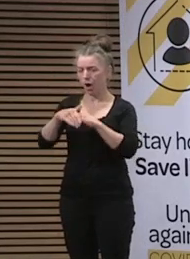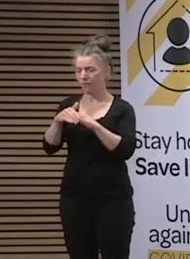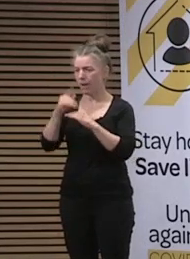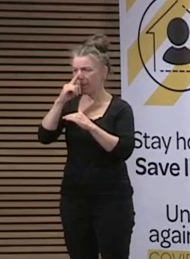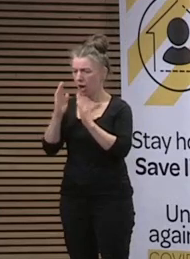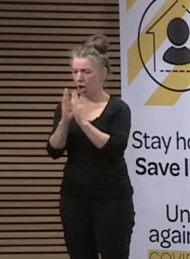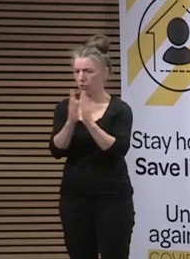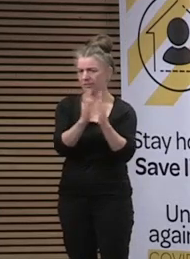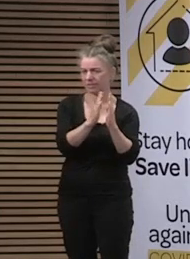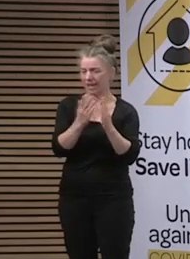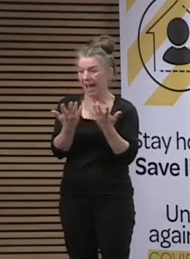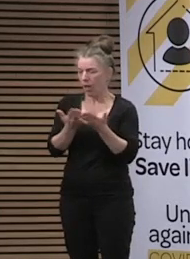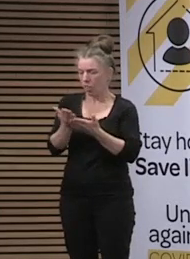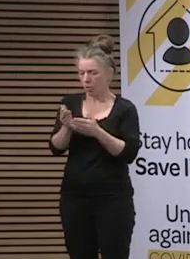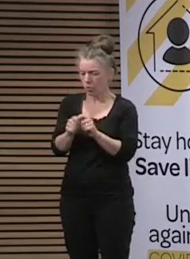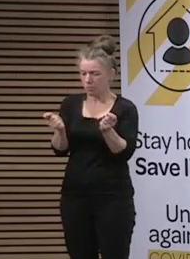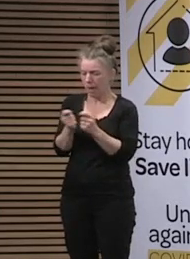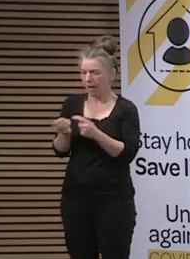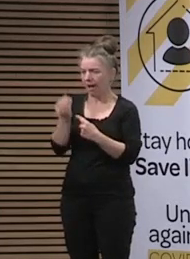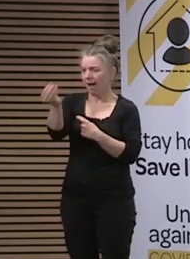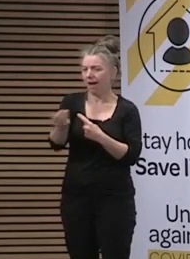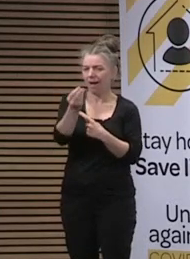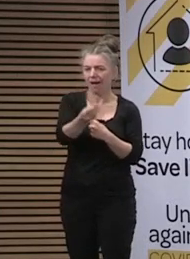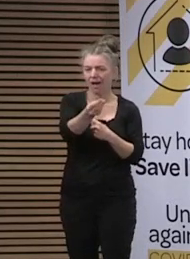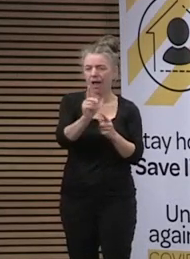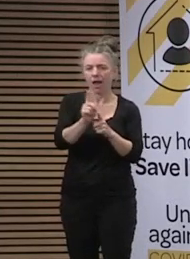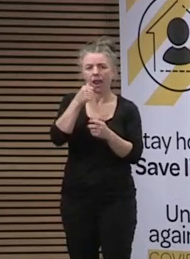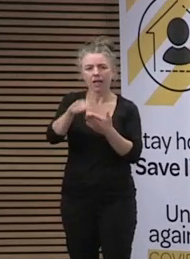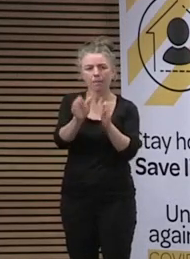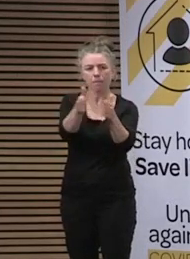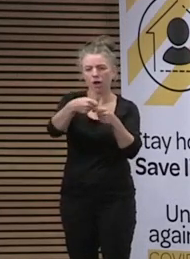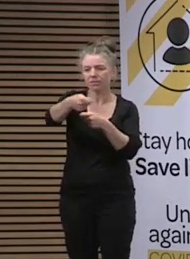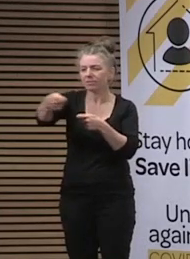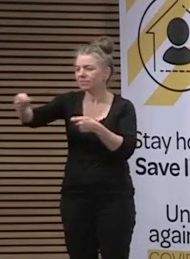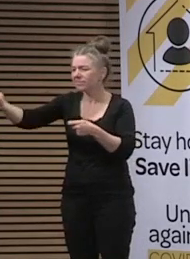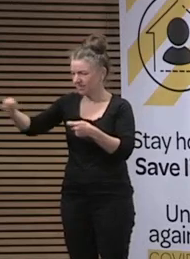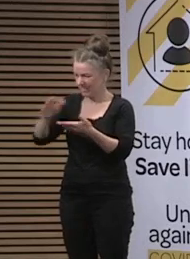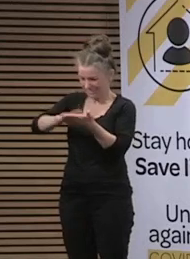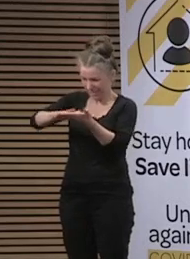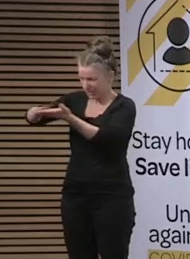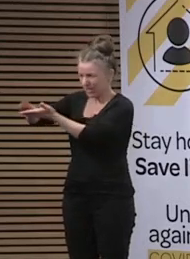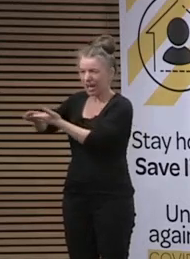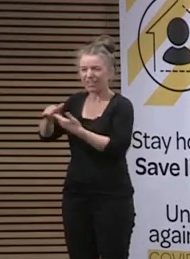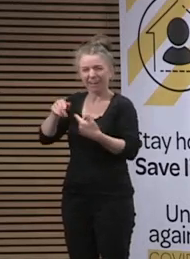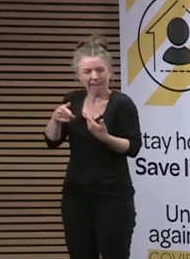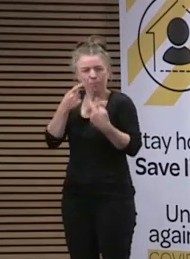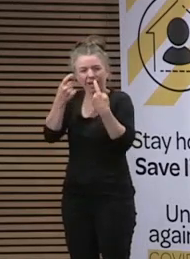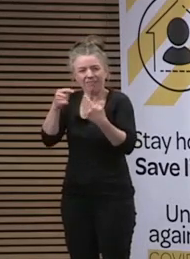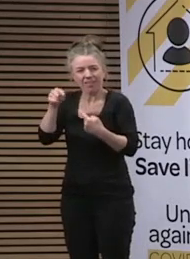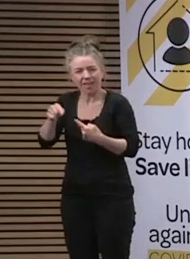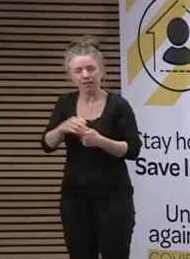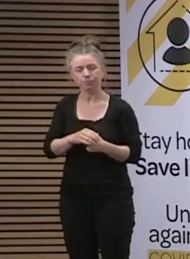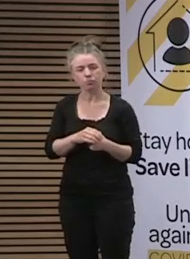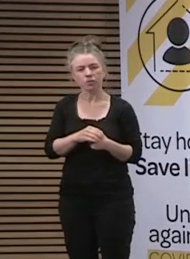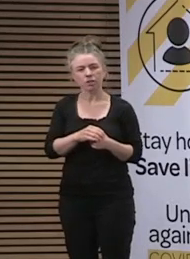Delivery networks, often with community newspapers, are obviously very localised. So at the moment, Chris Farfoy, as our Minister